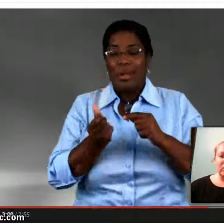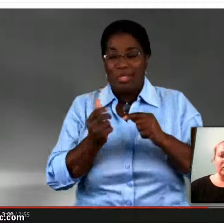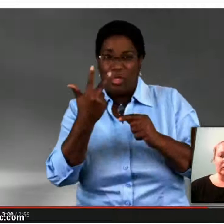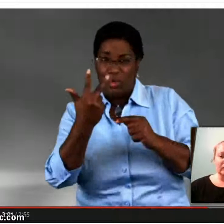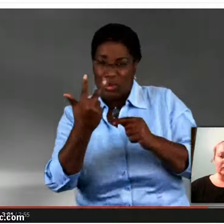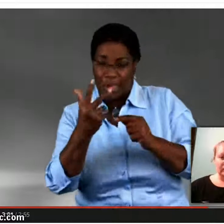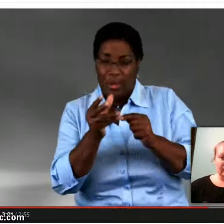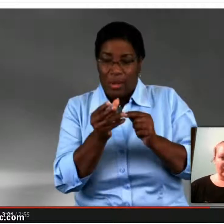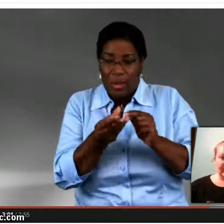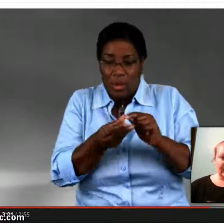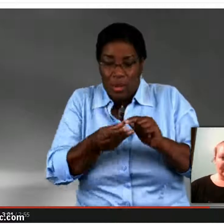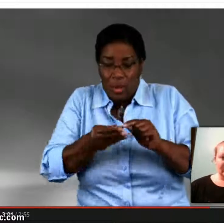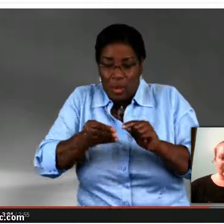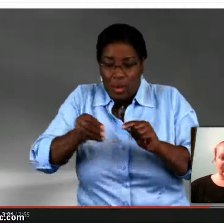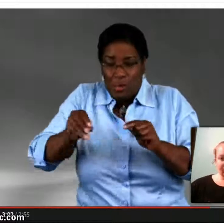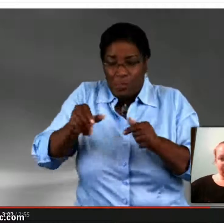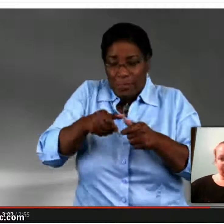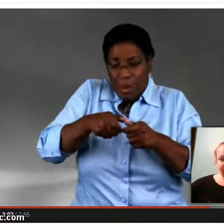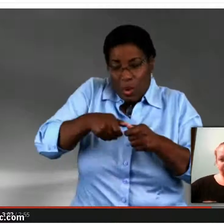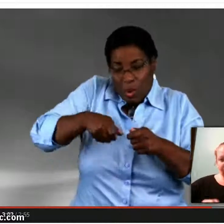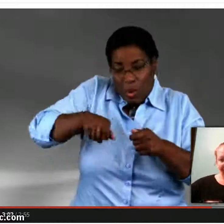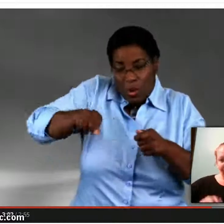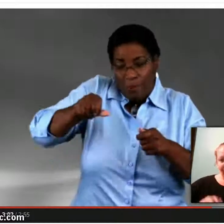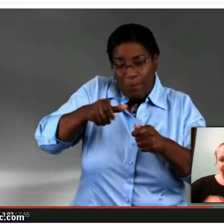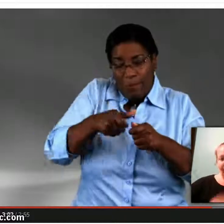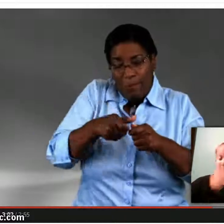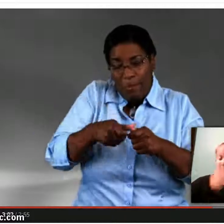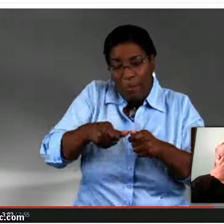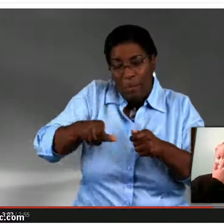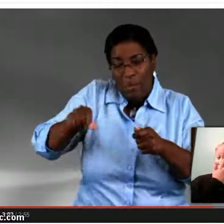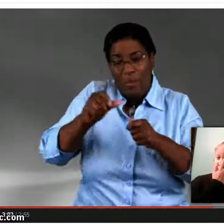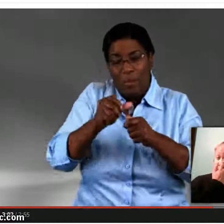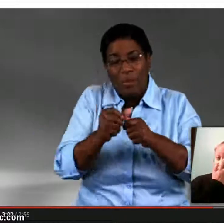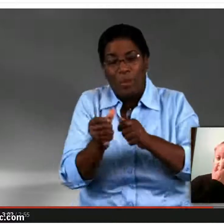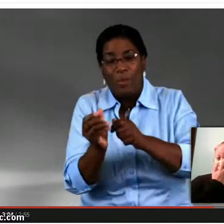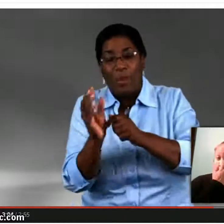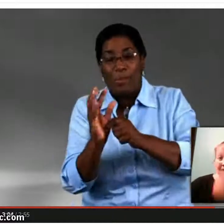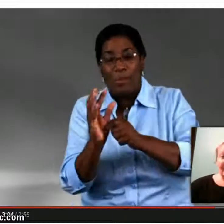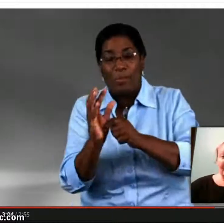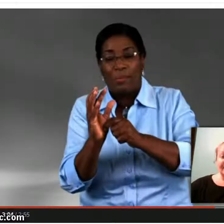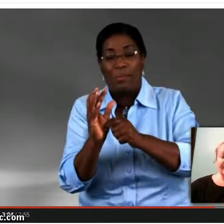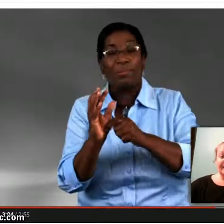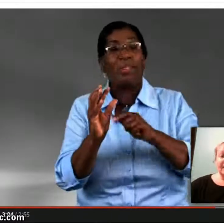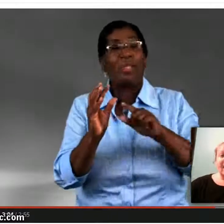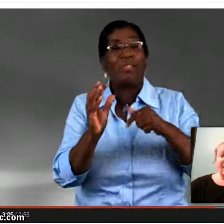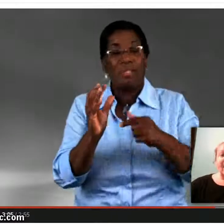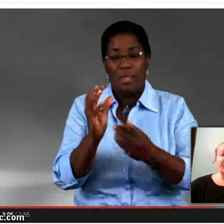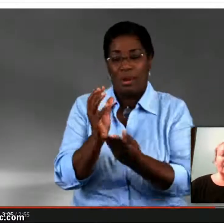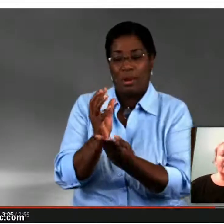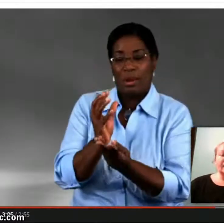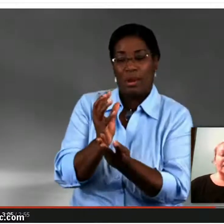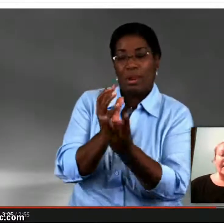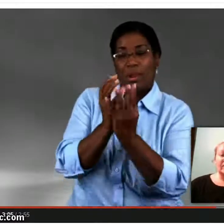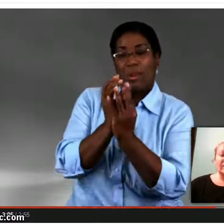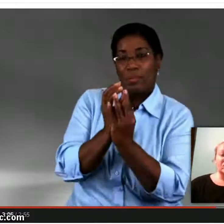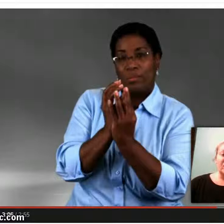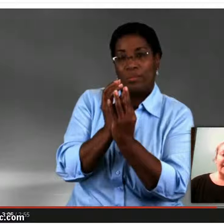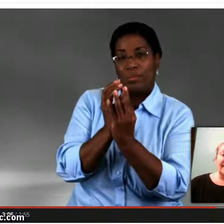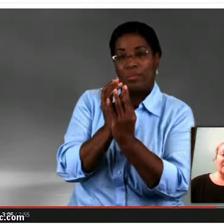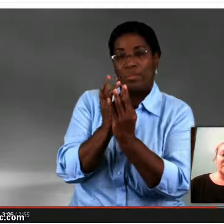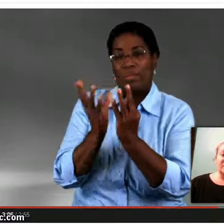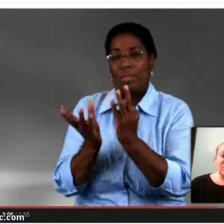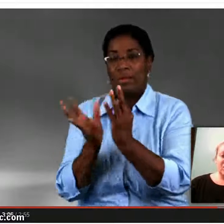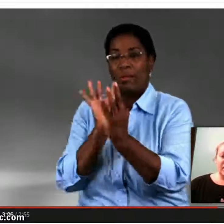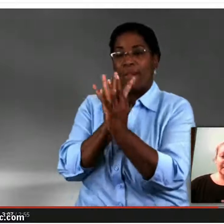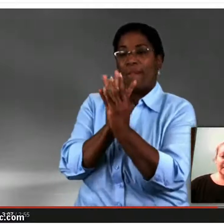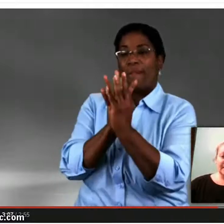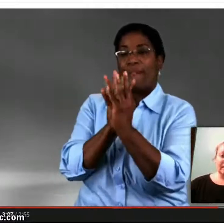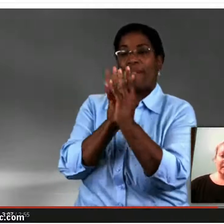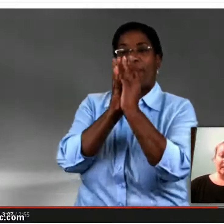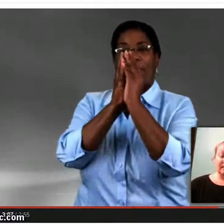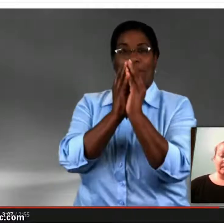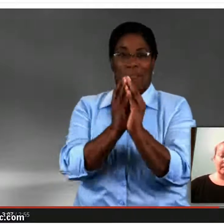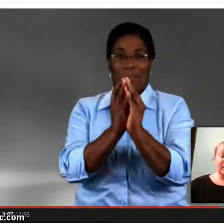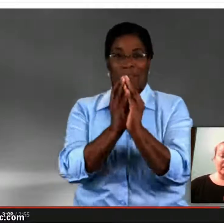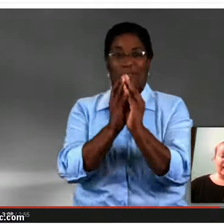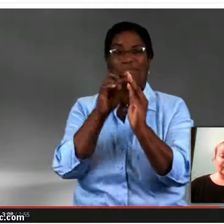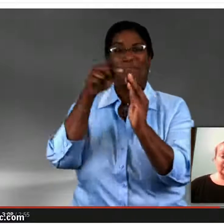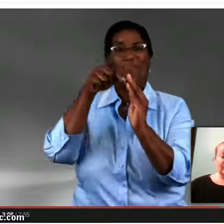curl each little petal. So you're going to do it 3 times. And then you're going to have it shaped towards the way it's